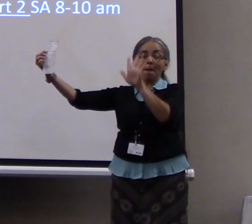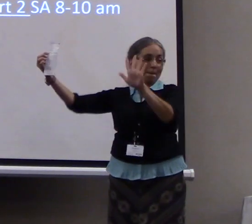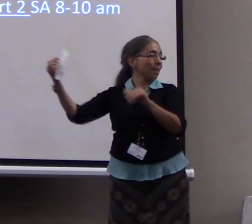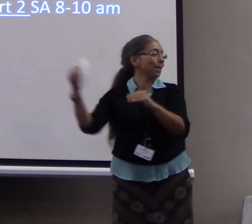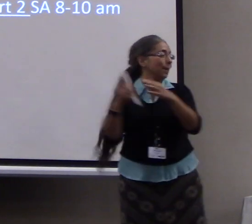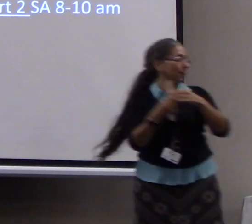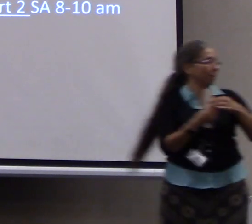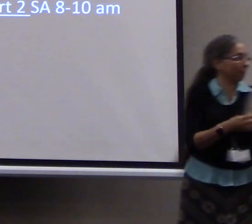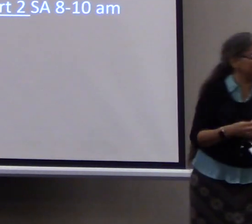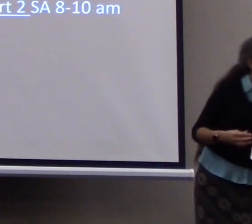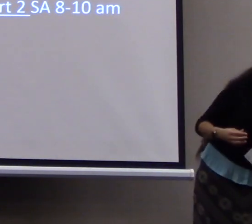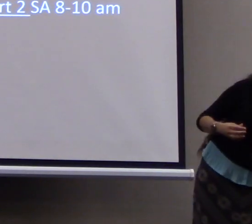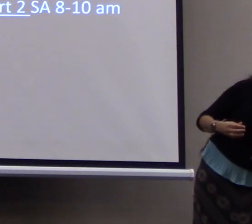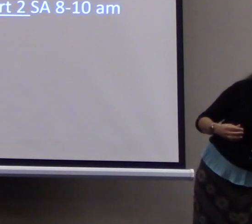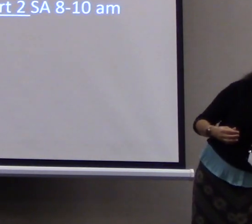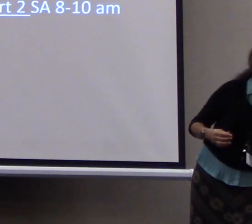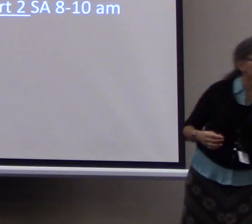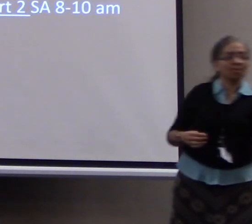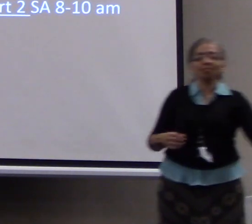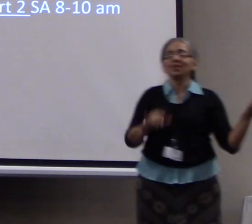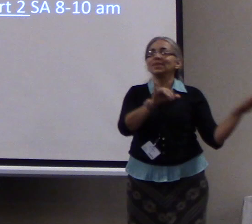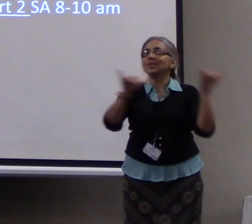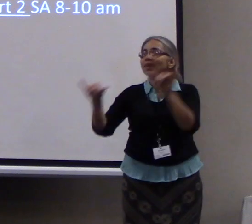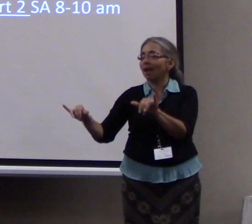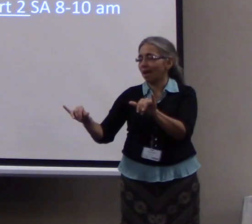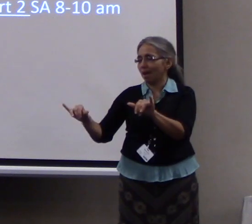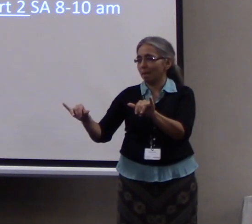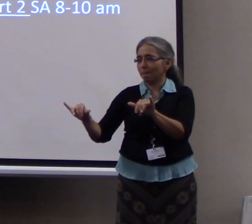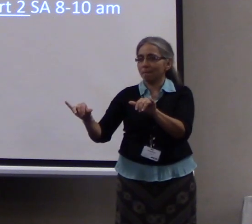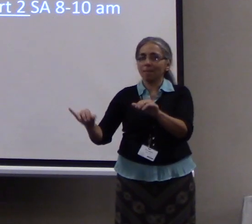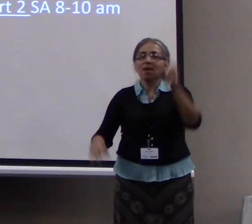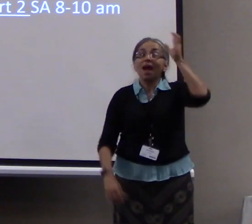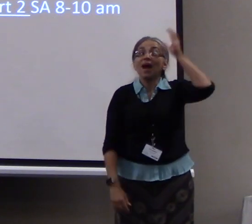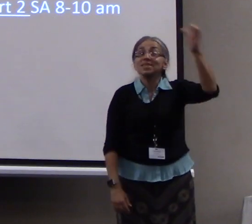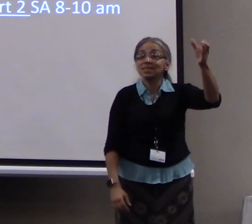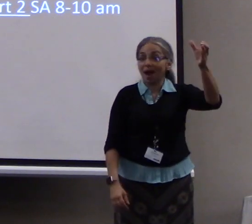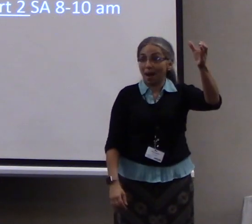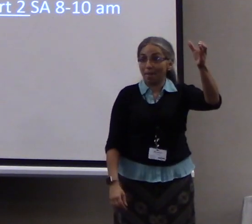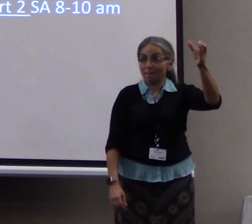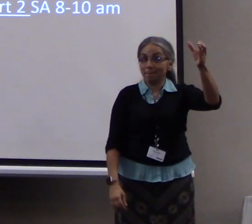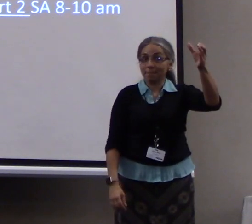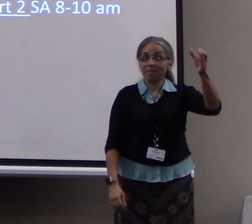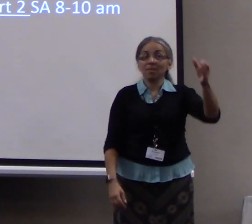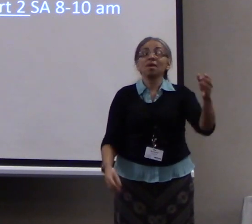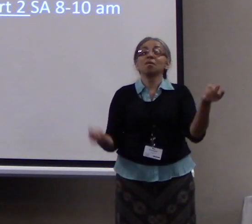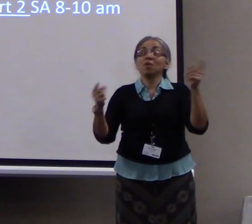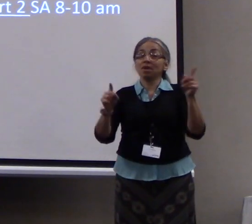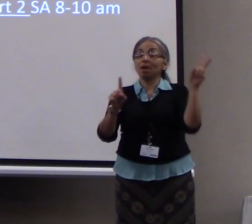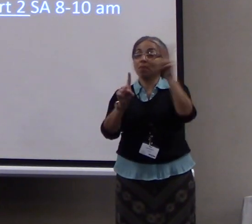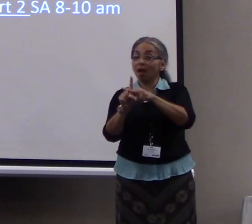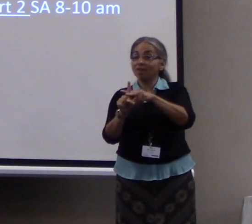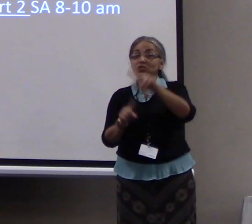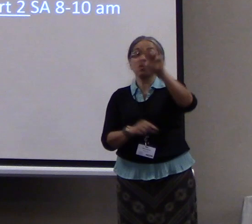you can see all of the things that are in that package. It's the same concept